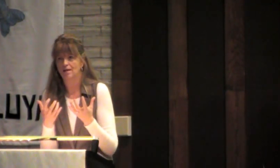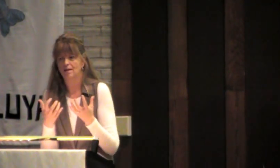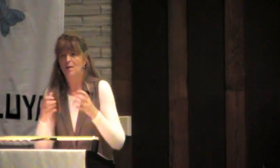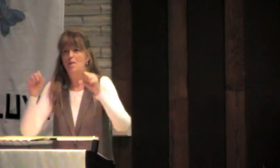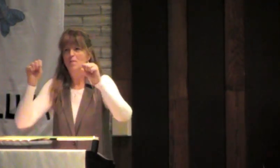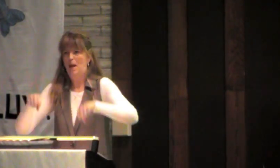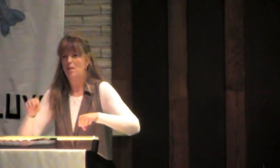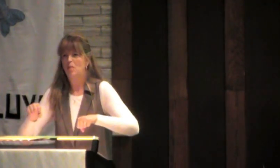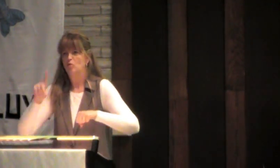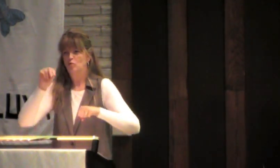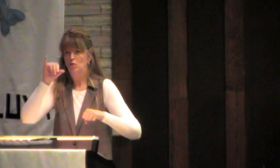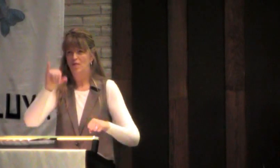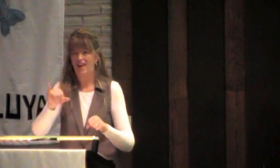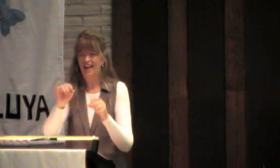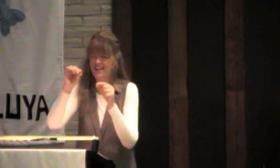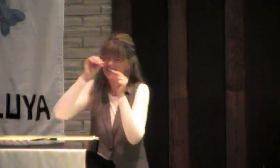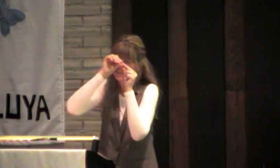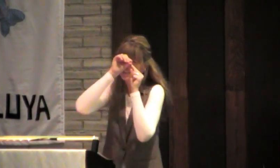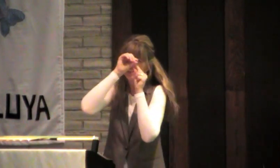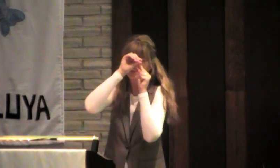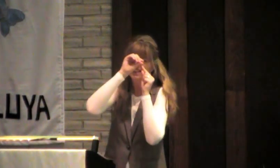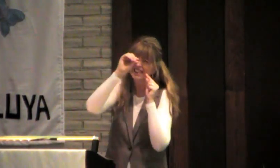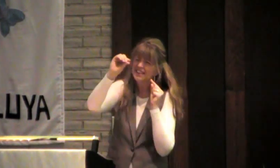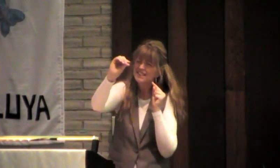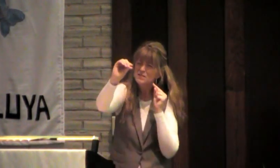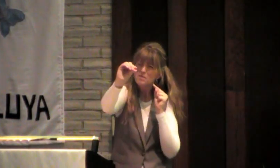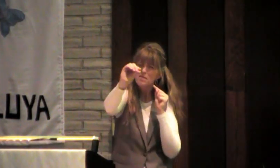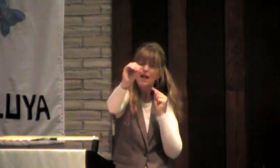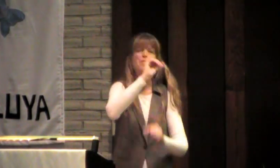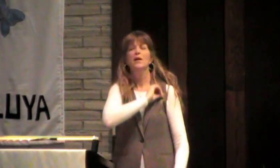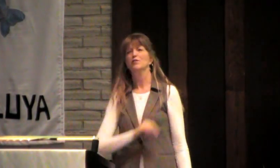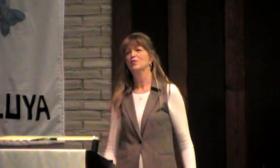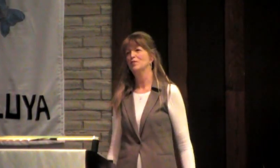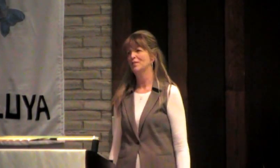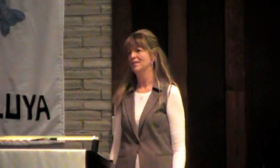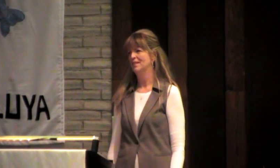I want to be able to do just a little bit of that.